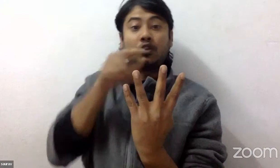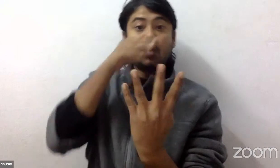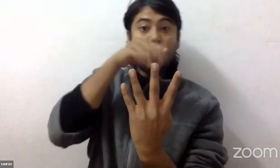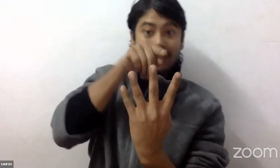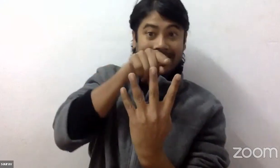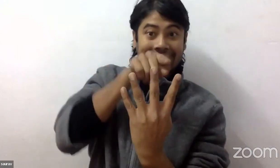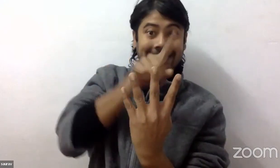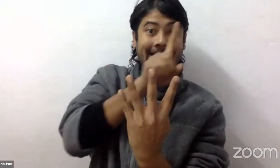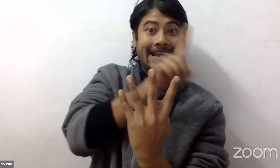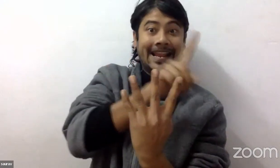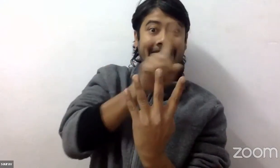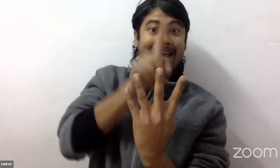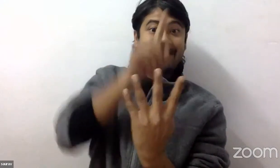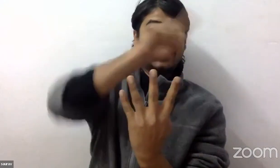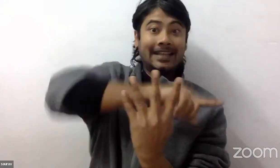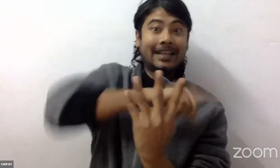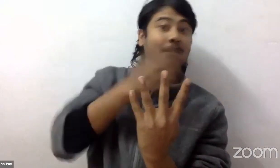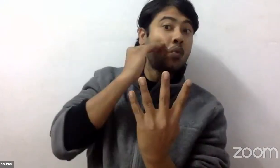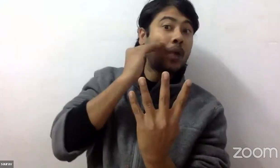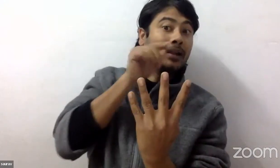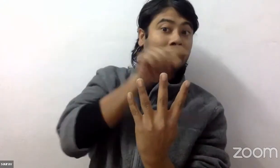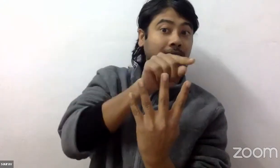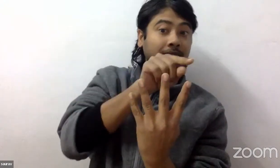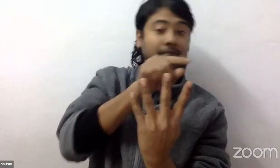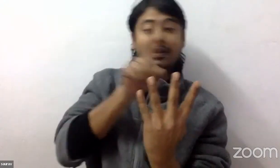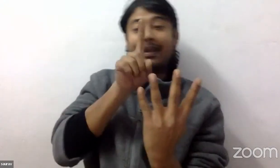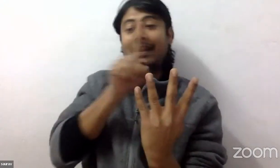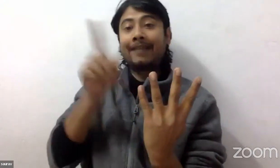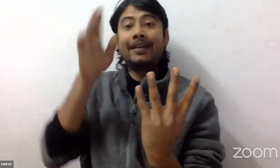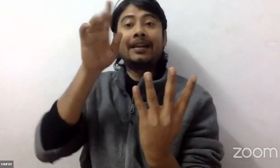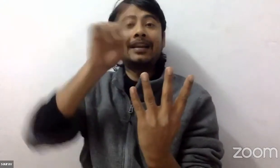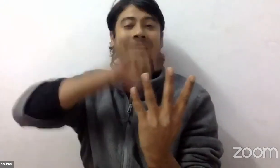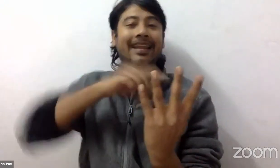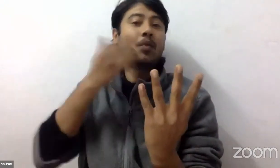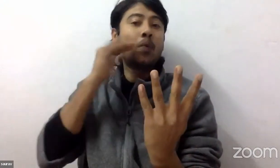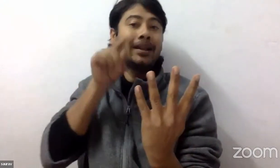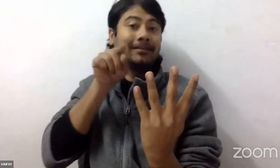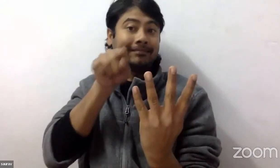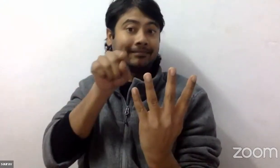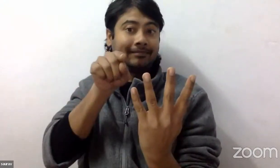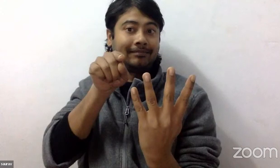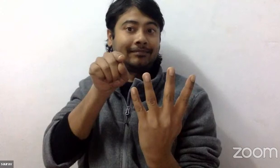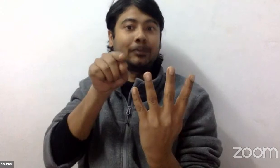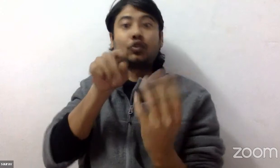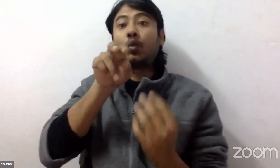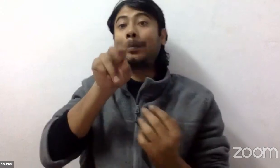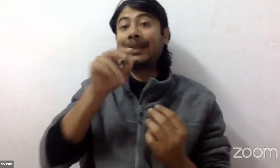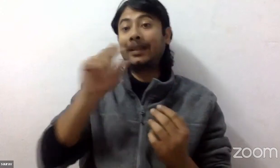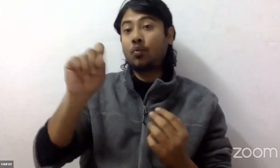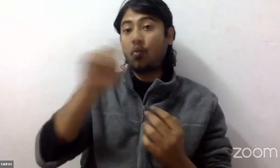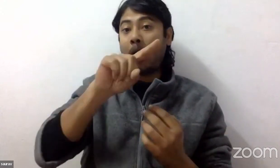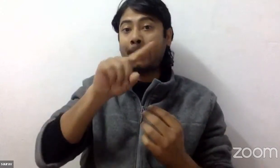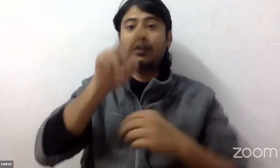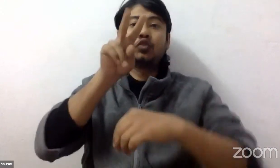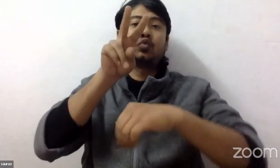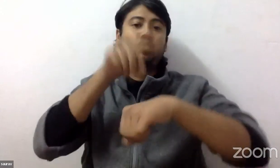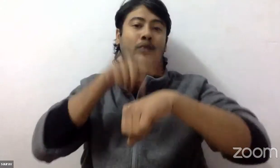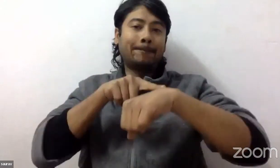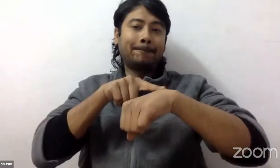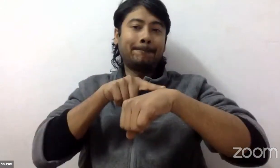in each month. So 15 days means 11th day of first half and 11th day of the second half.